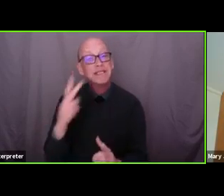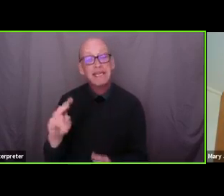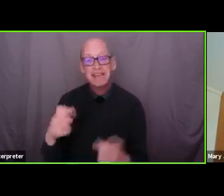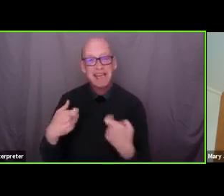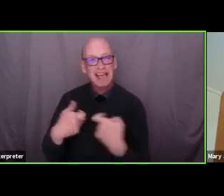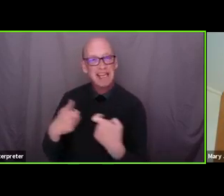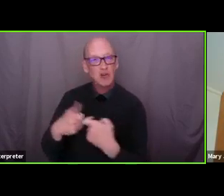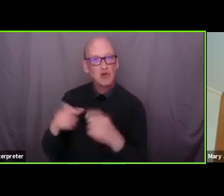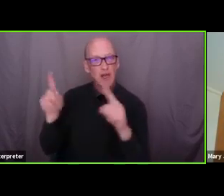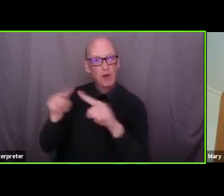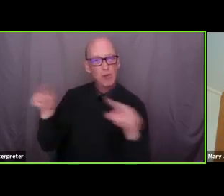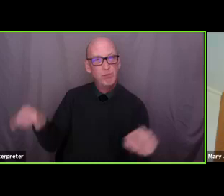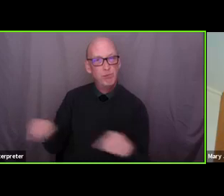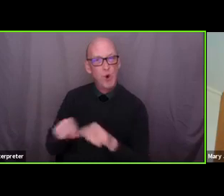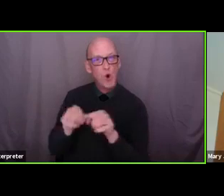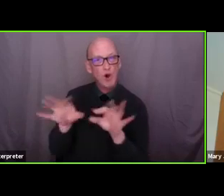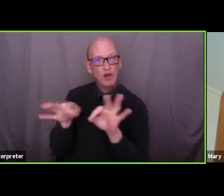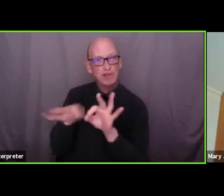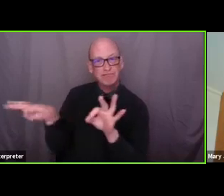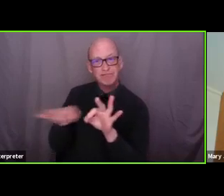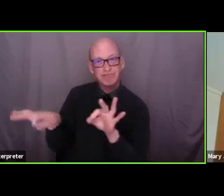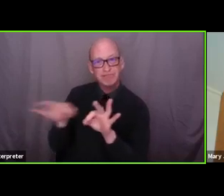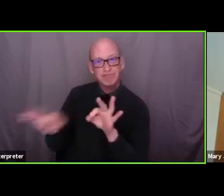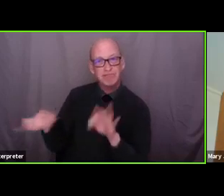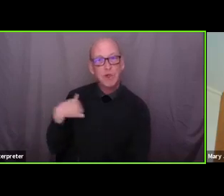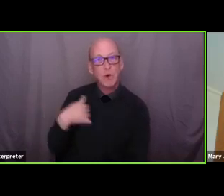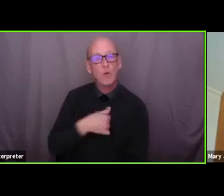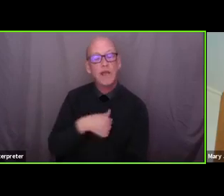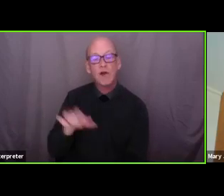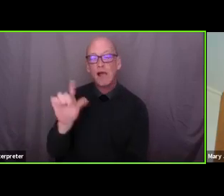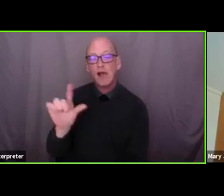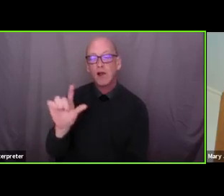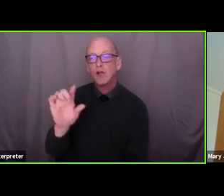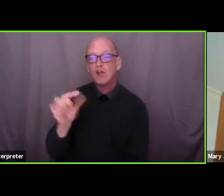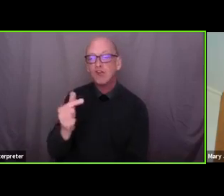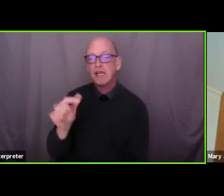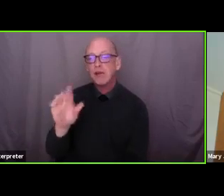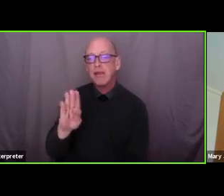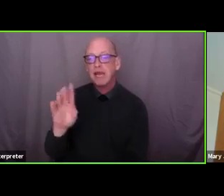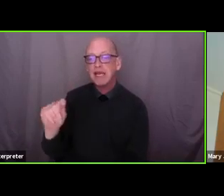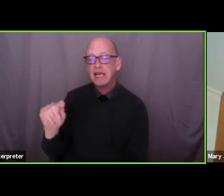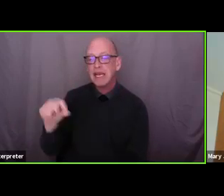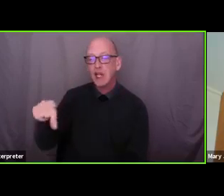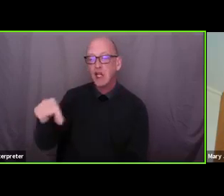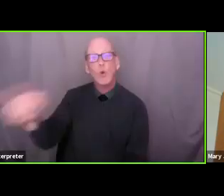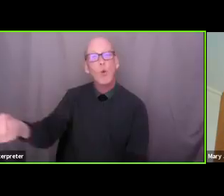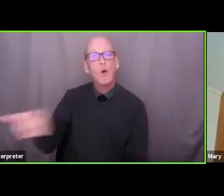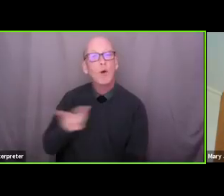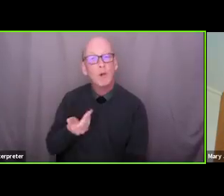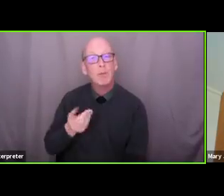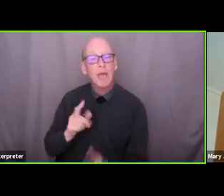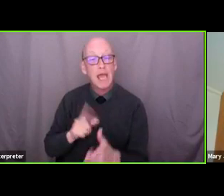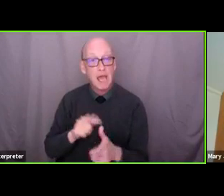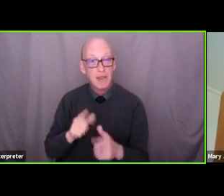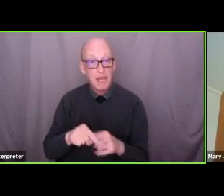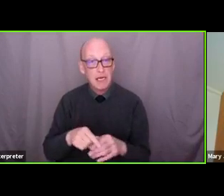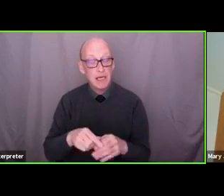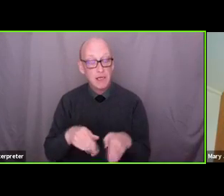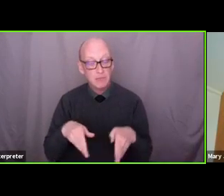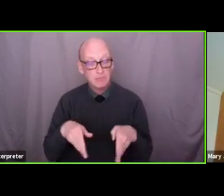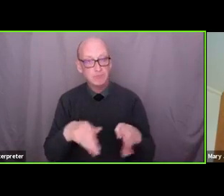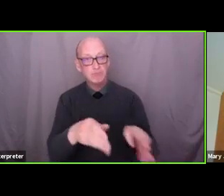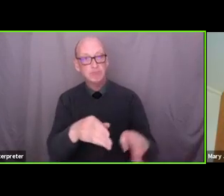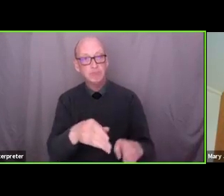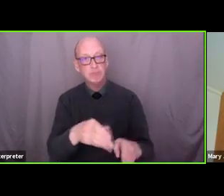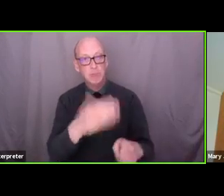board is that we're LGBTQ welcoming. And then as you walk up the walk to enter our front